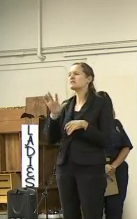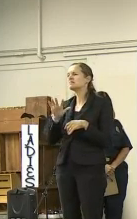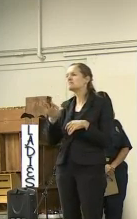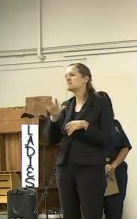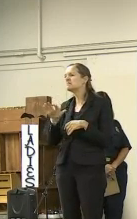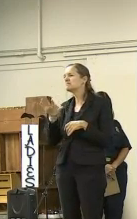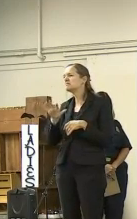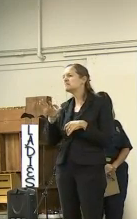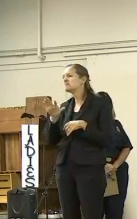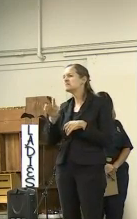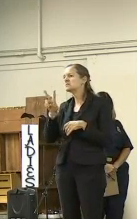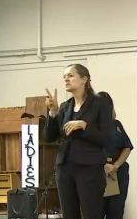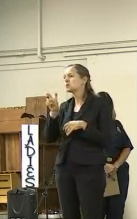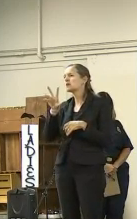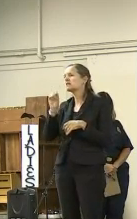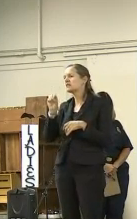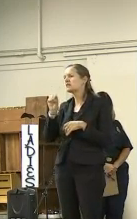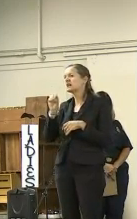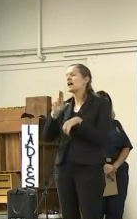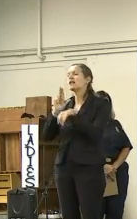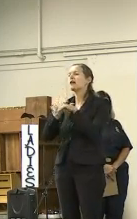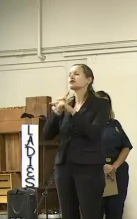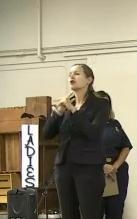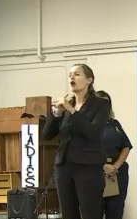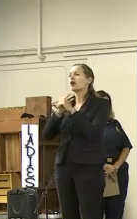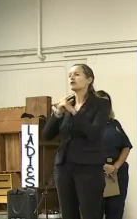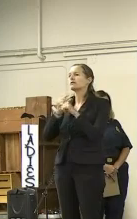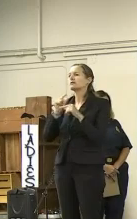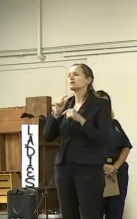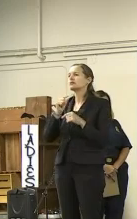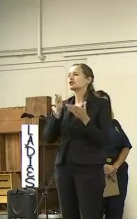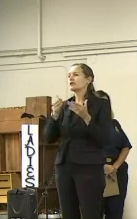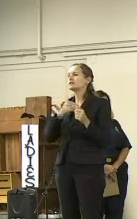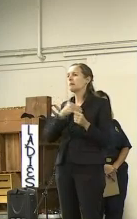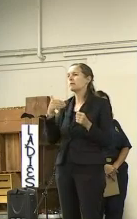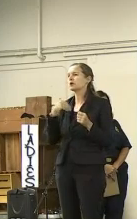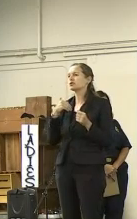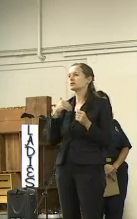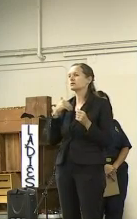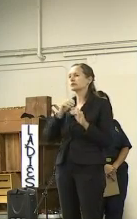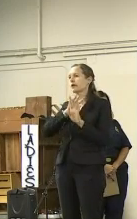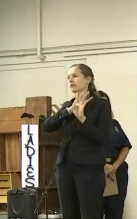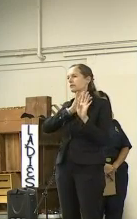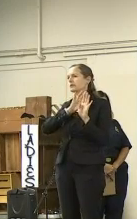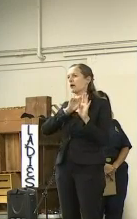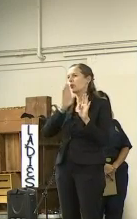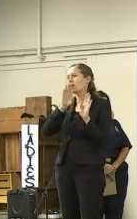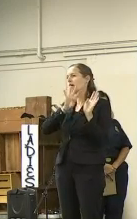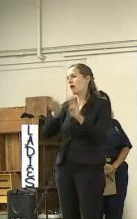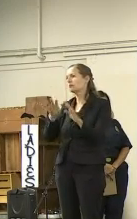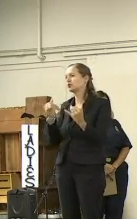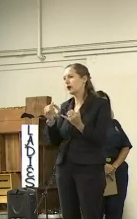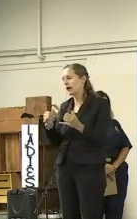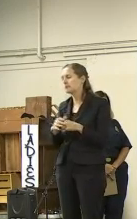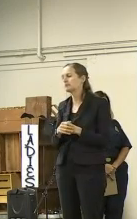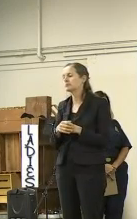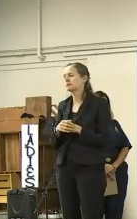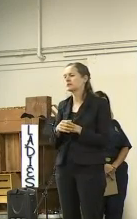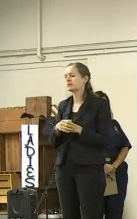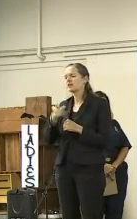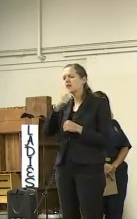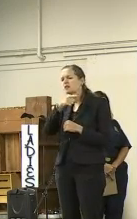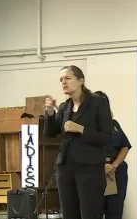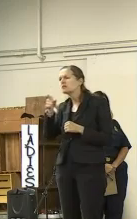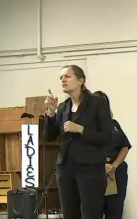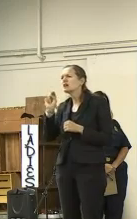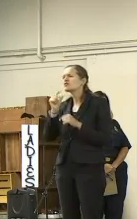250 California National Guard service members that are coming into the incident today, hopefully this afternoon. Those service members